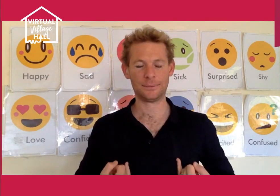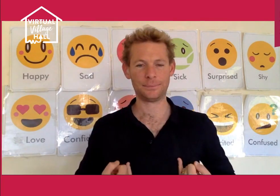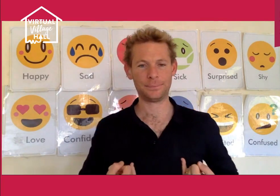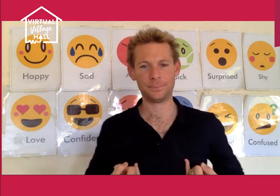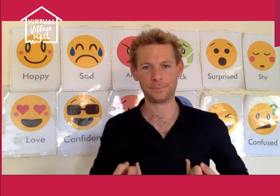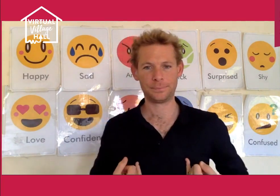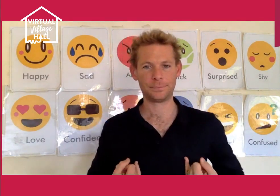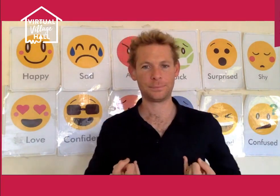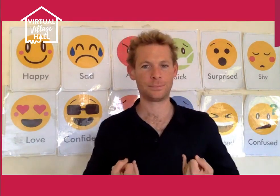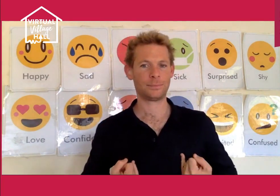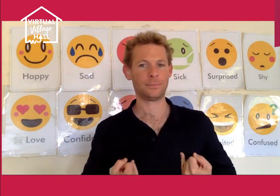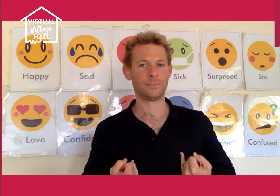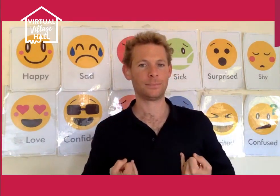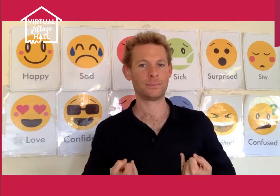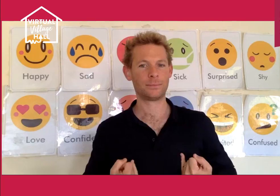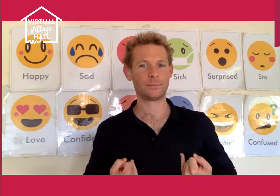And then this is the sign for ill.